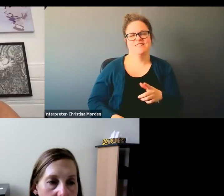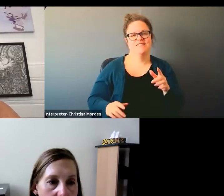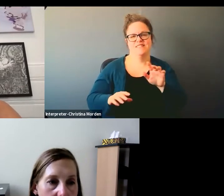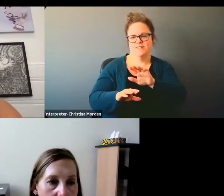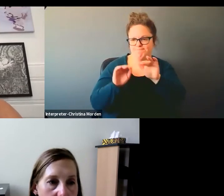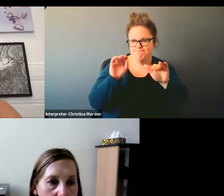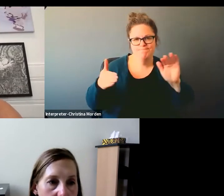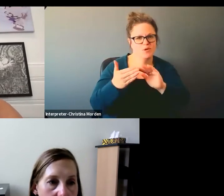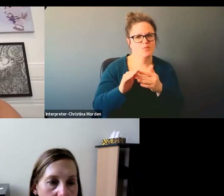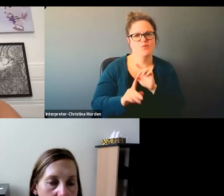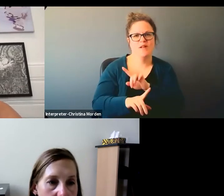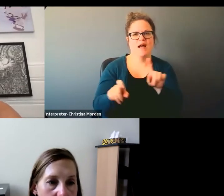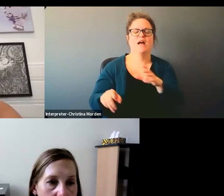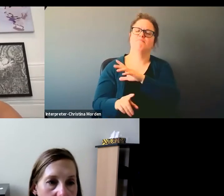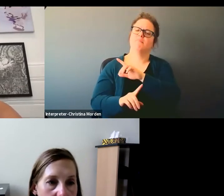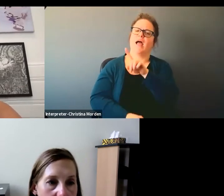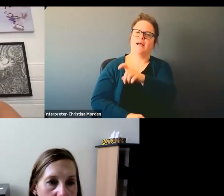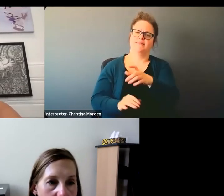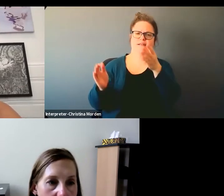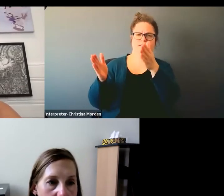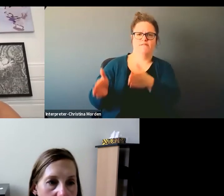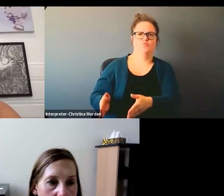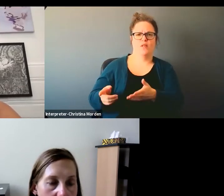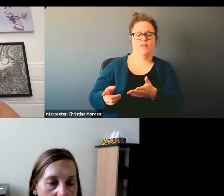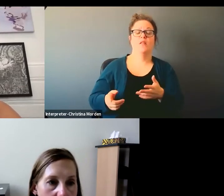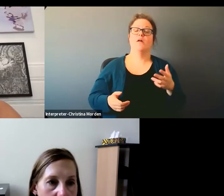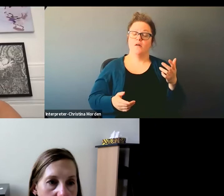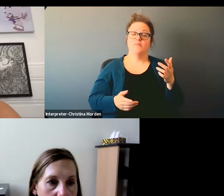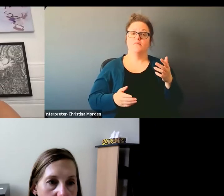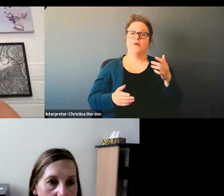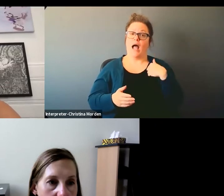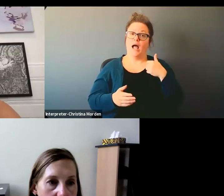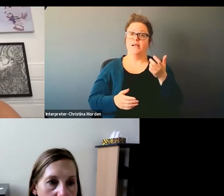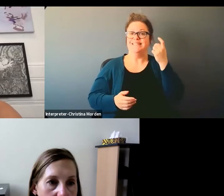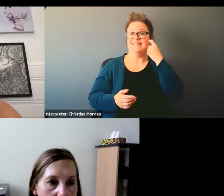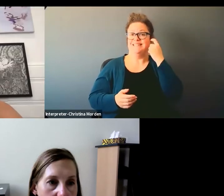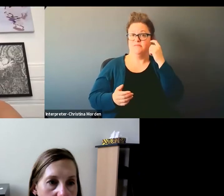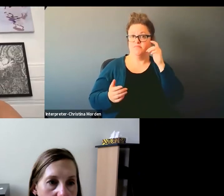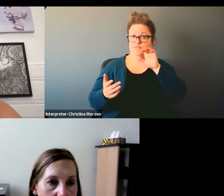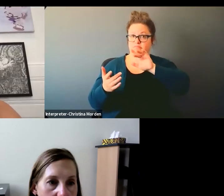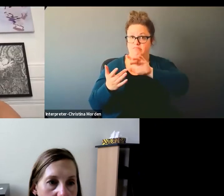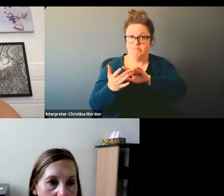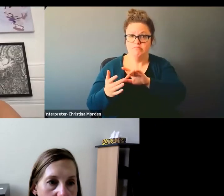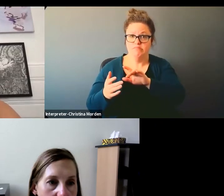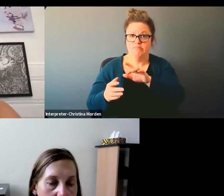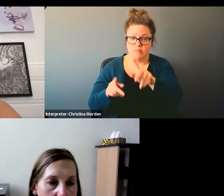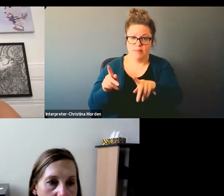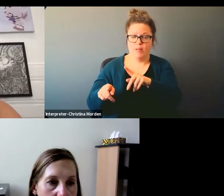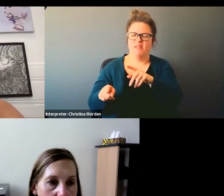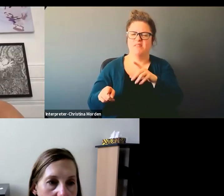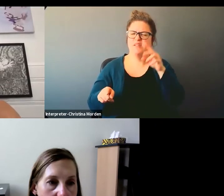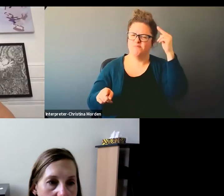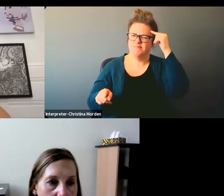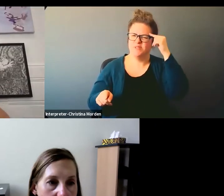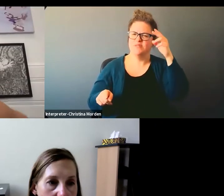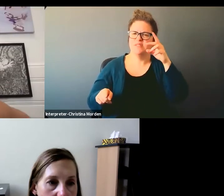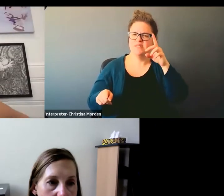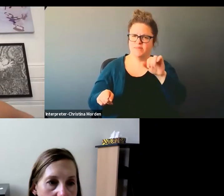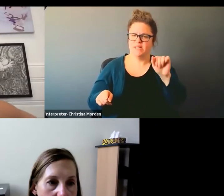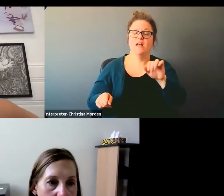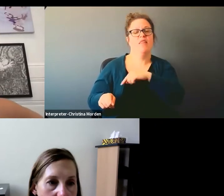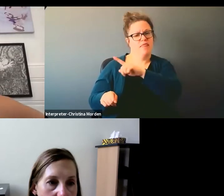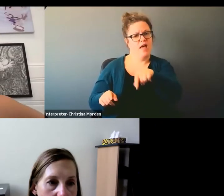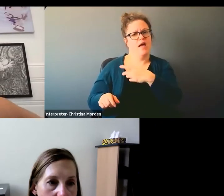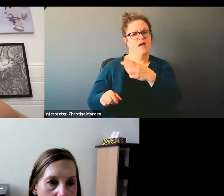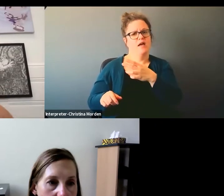they prefer. The individuals that I did talk to who have neurological disabilities, that's the term that they really